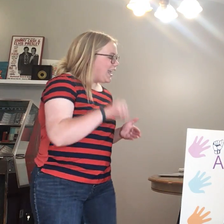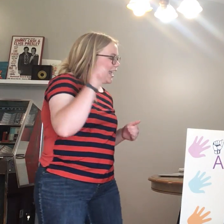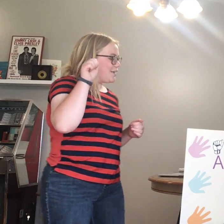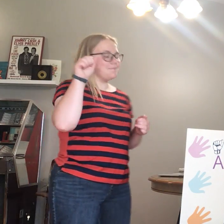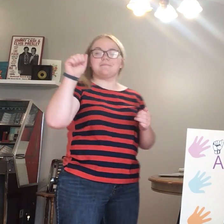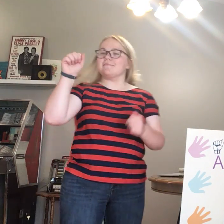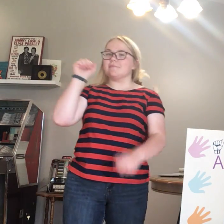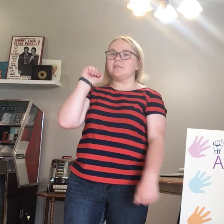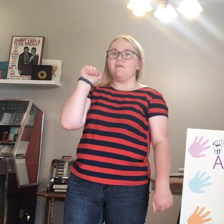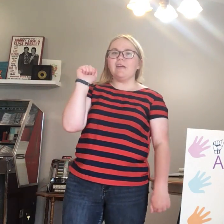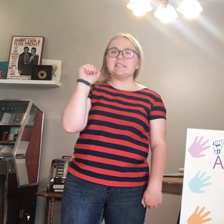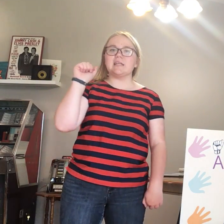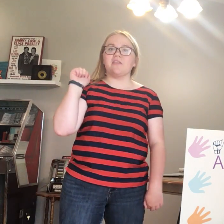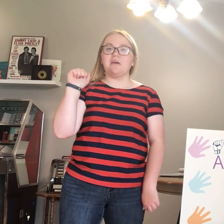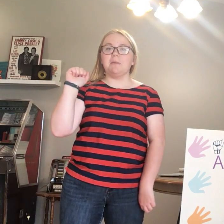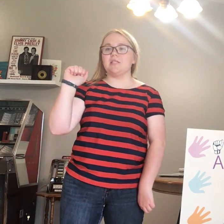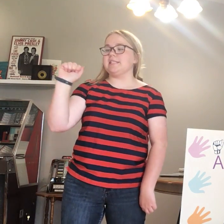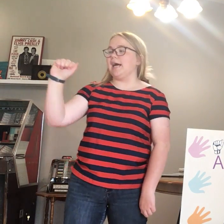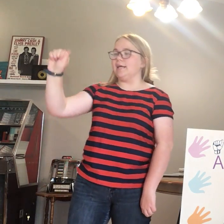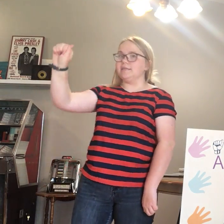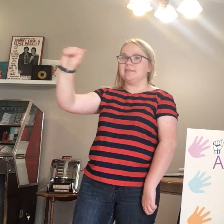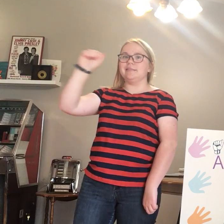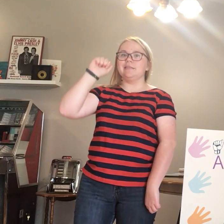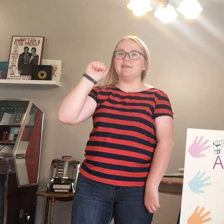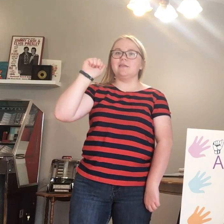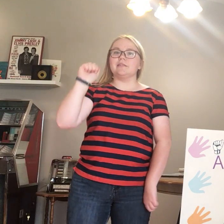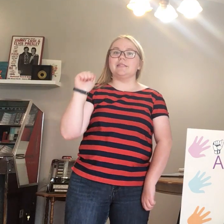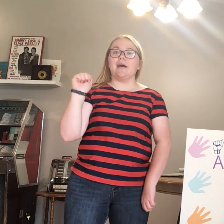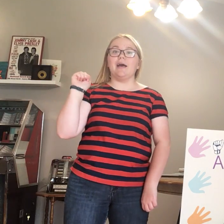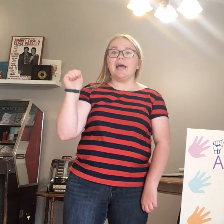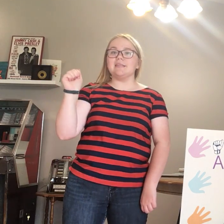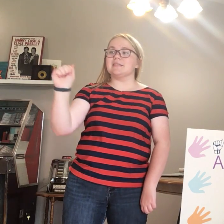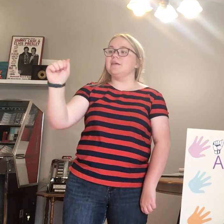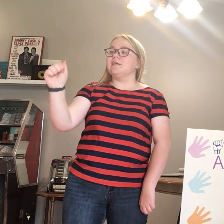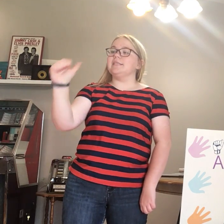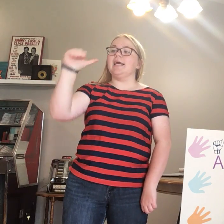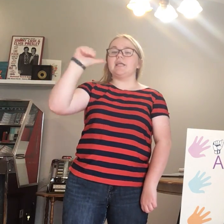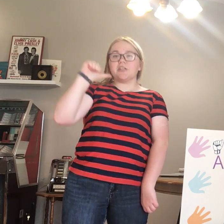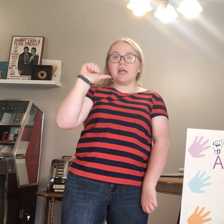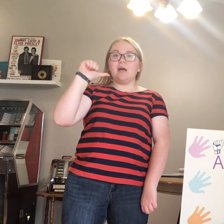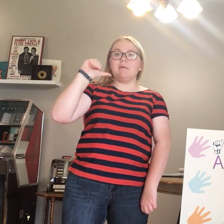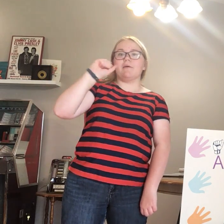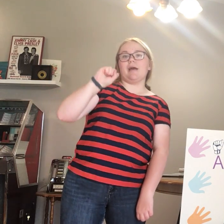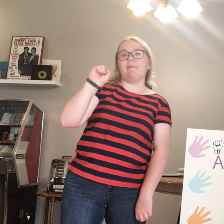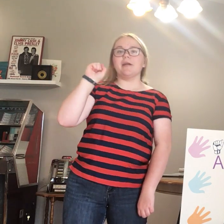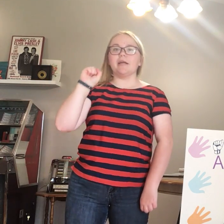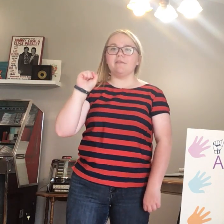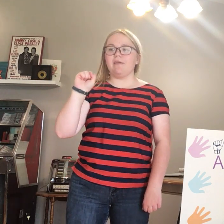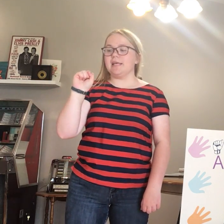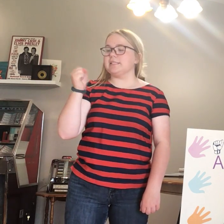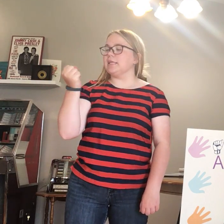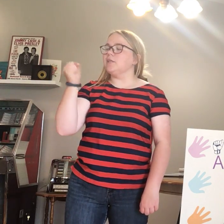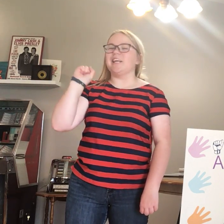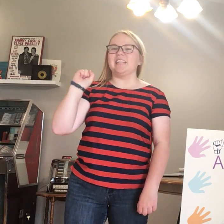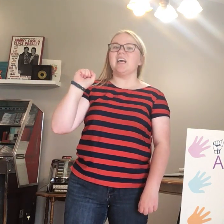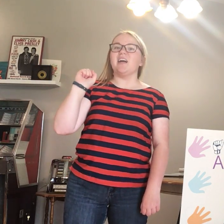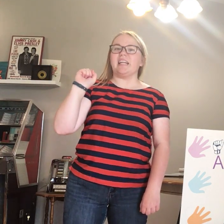A, fist, thumb on the side. Now S, take your thumb, wrap it around your fist like it's hugging it.